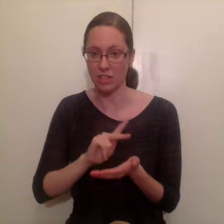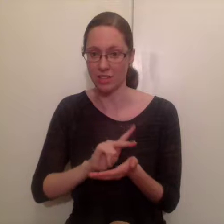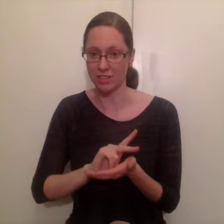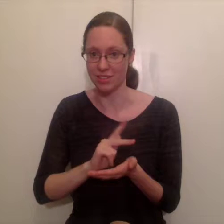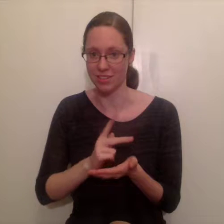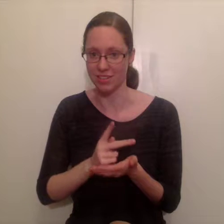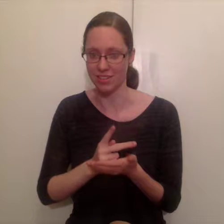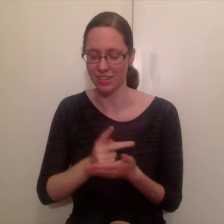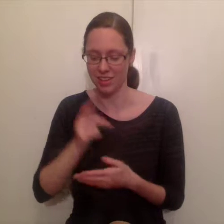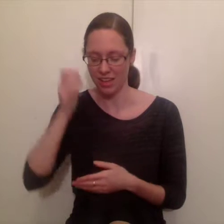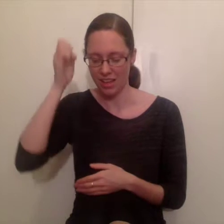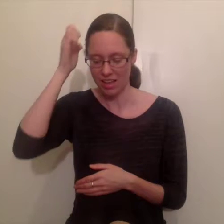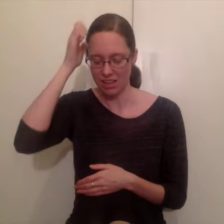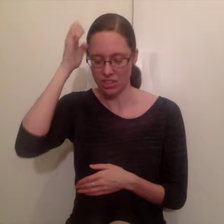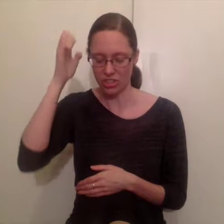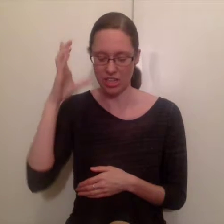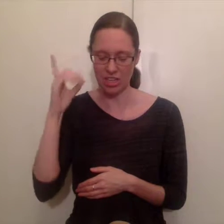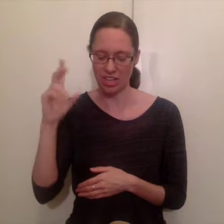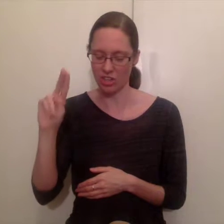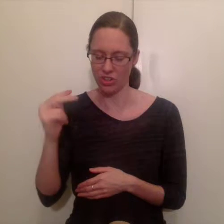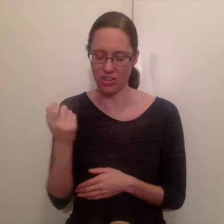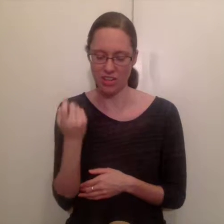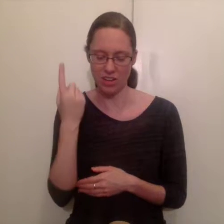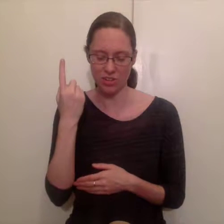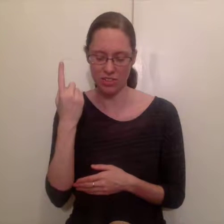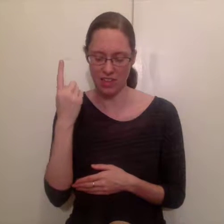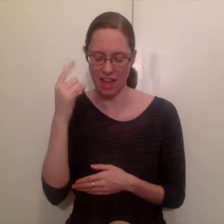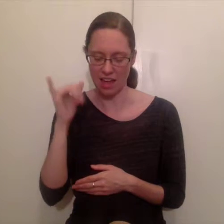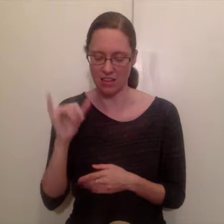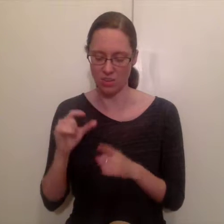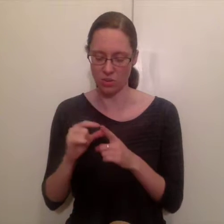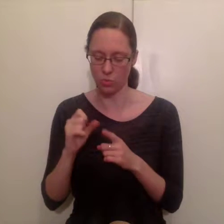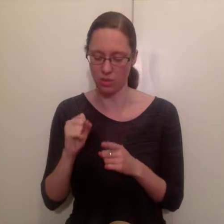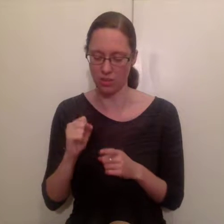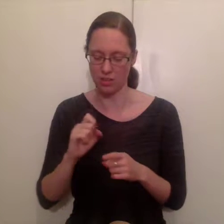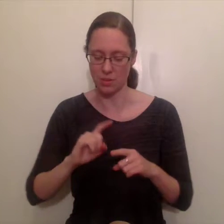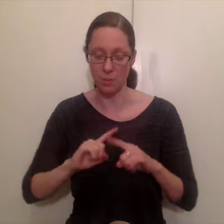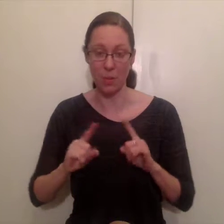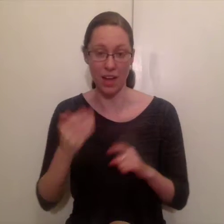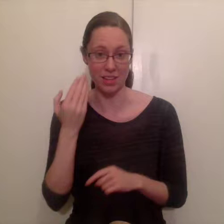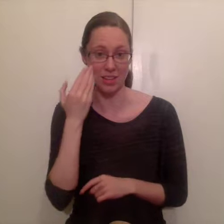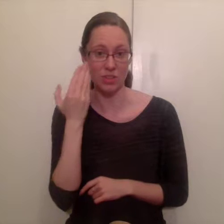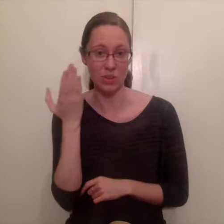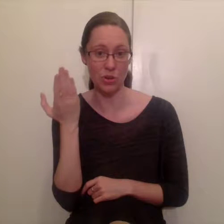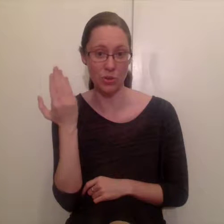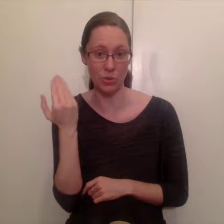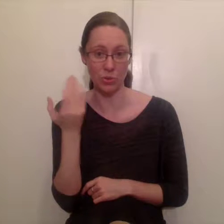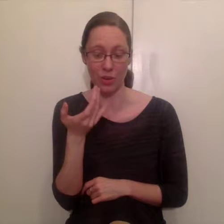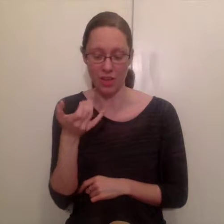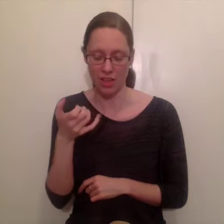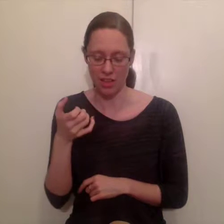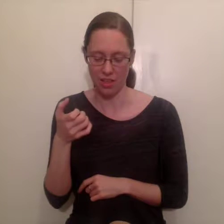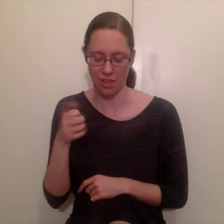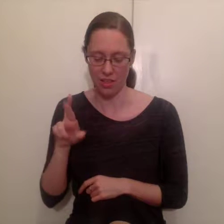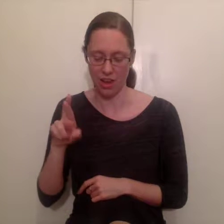kitchen. She couldn't understand the words, but knew